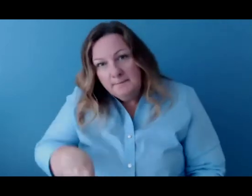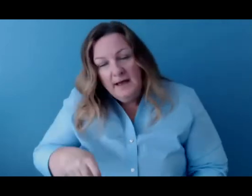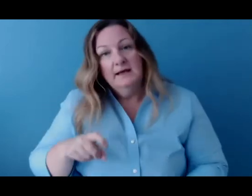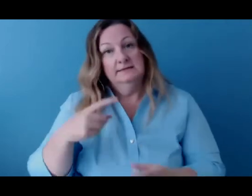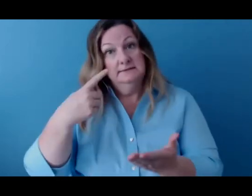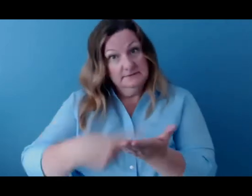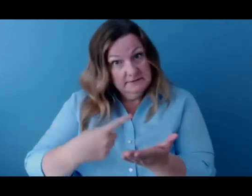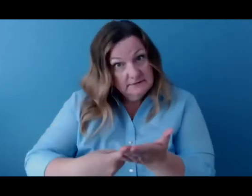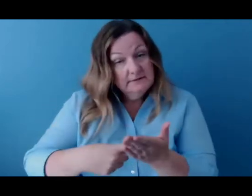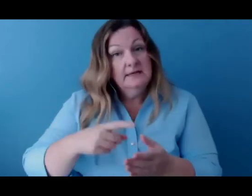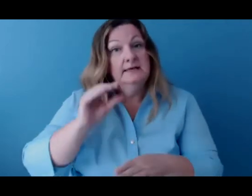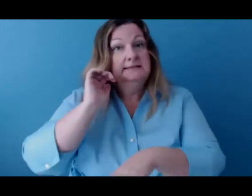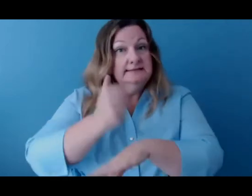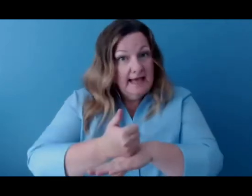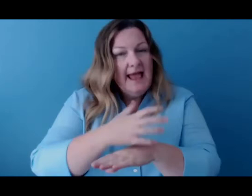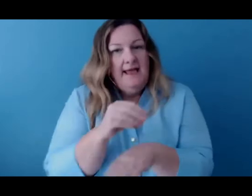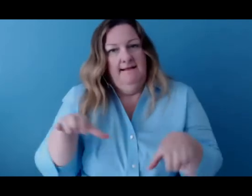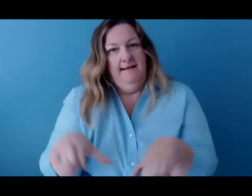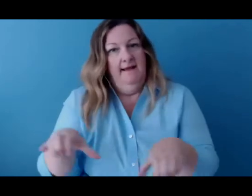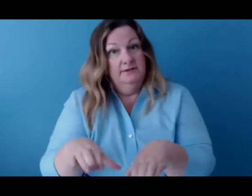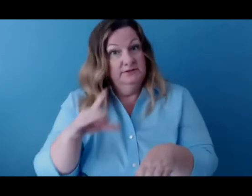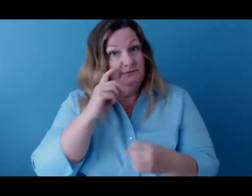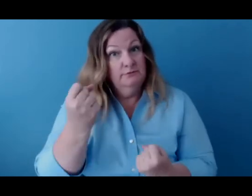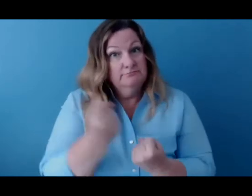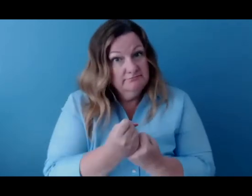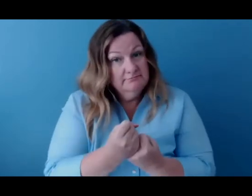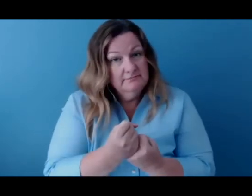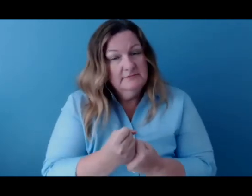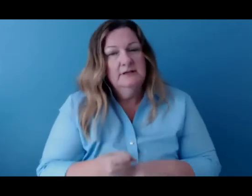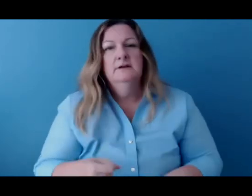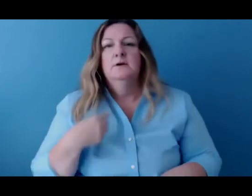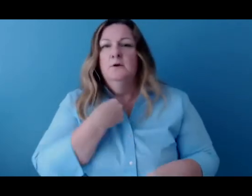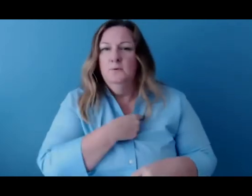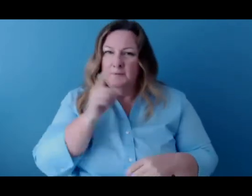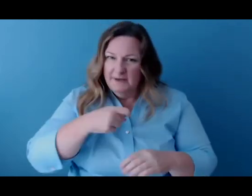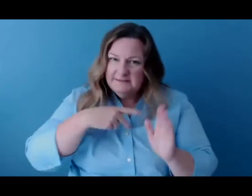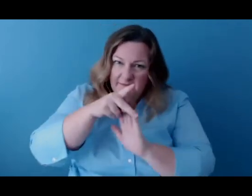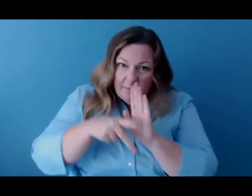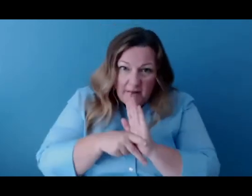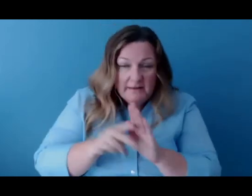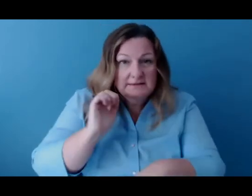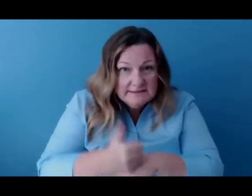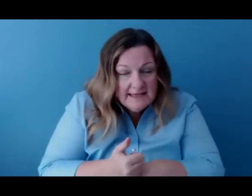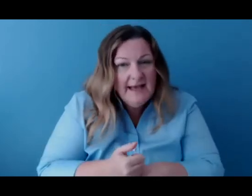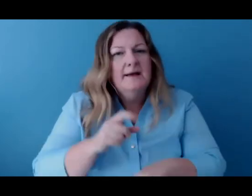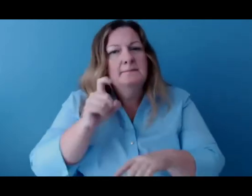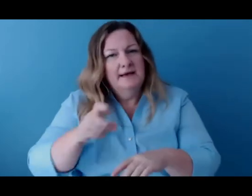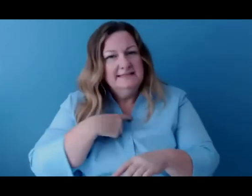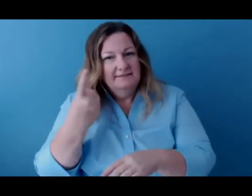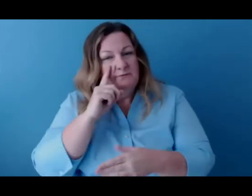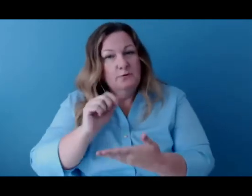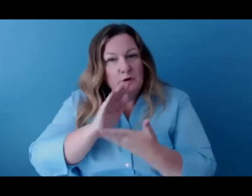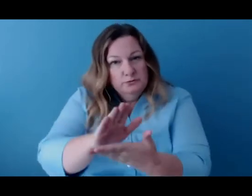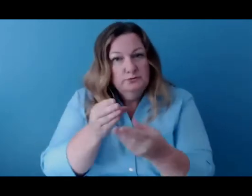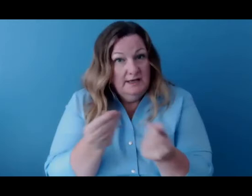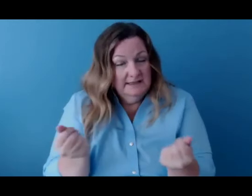know, continually increasing, we have to go and actually address it. We cannot let it just be